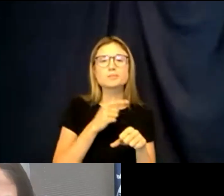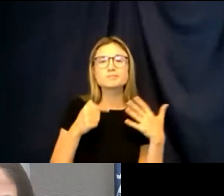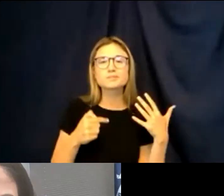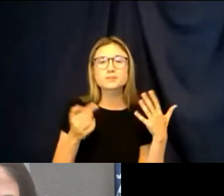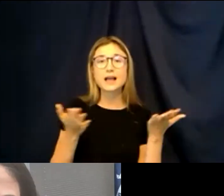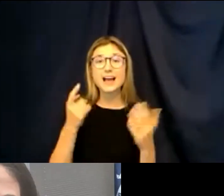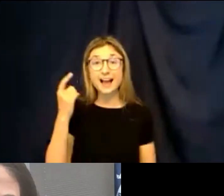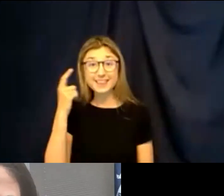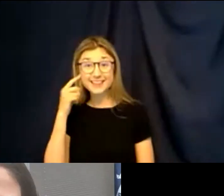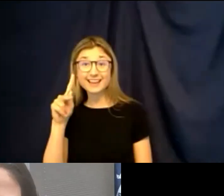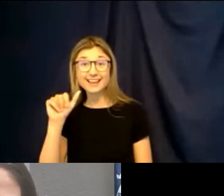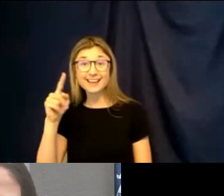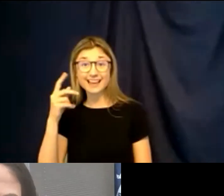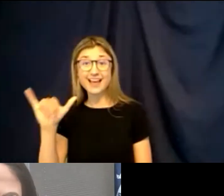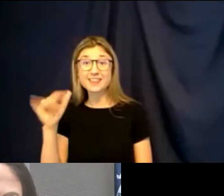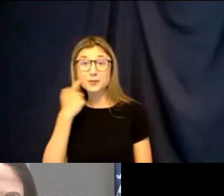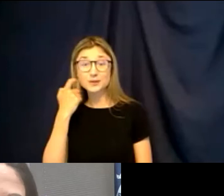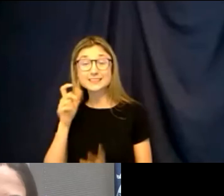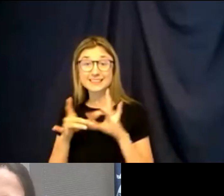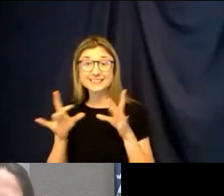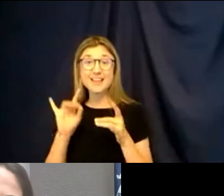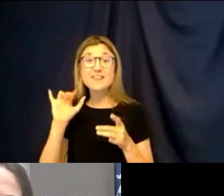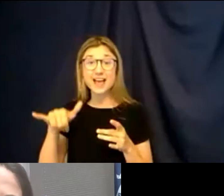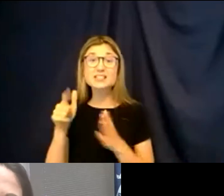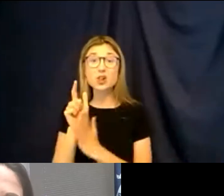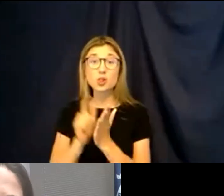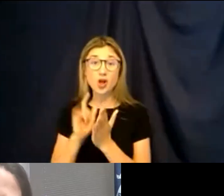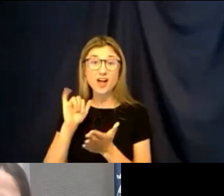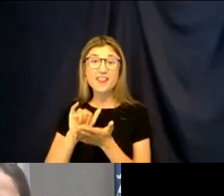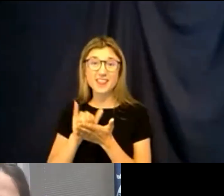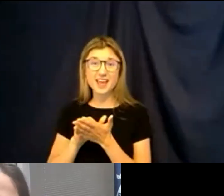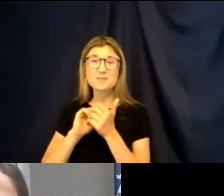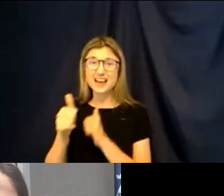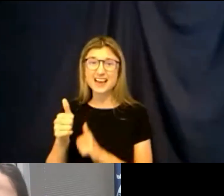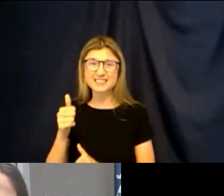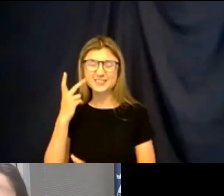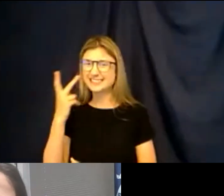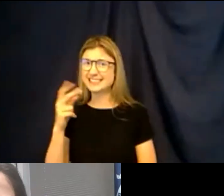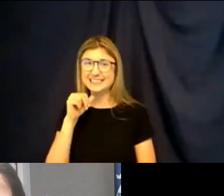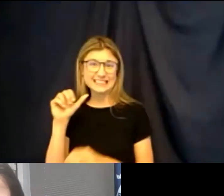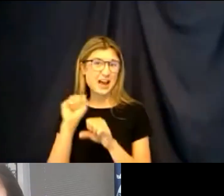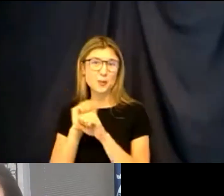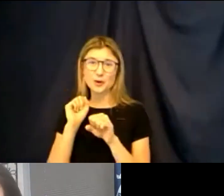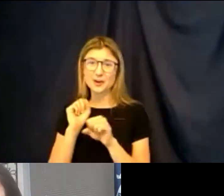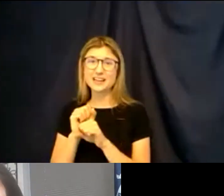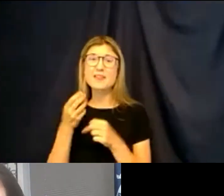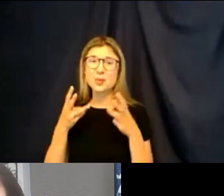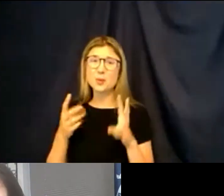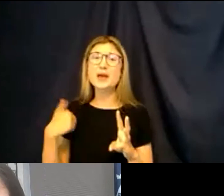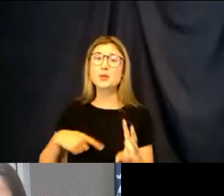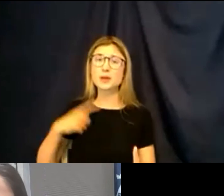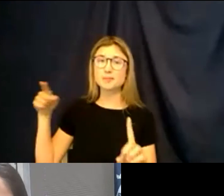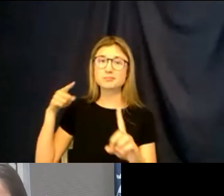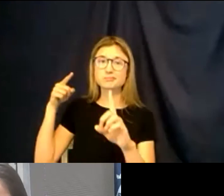that's legislation that we have passed, and now we see that it's not working the way it was intended. And so